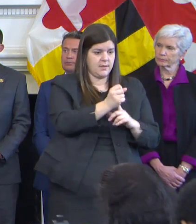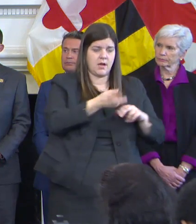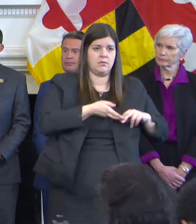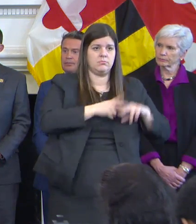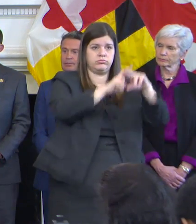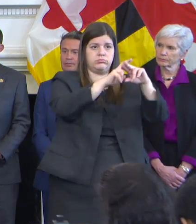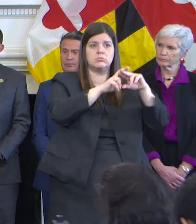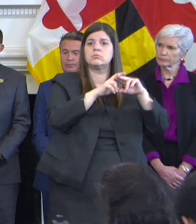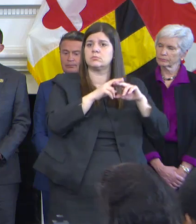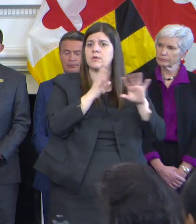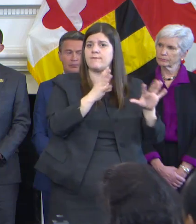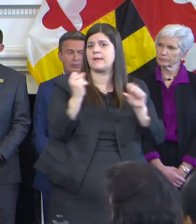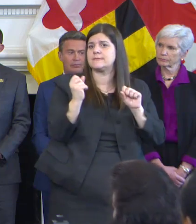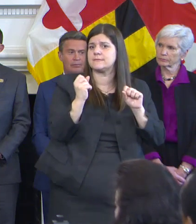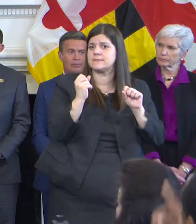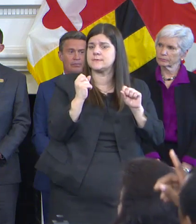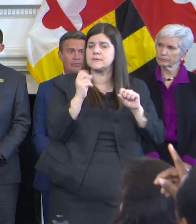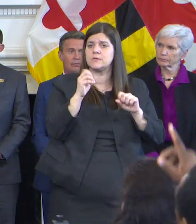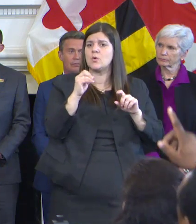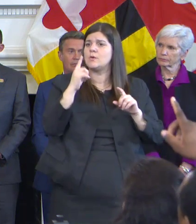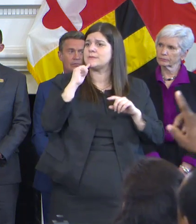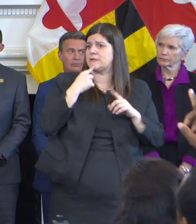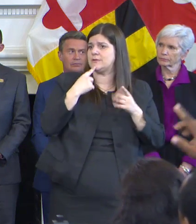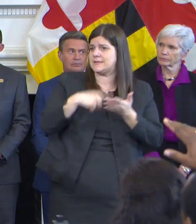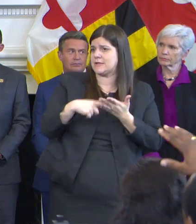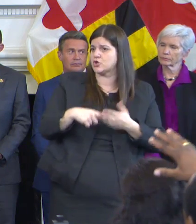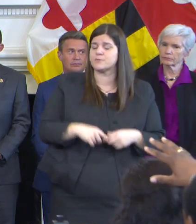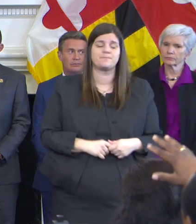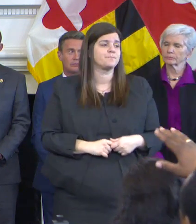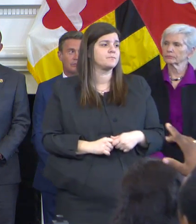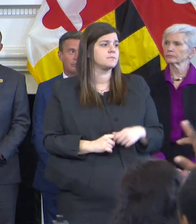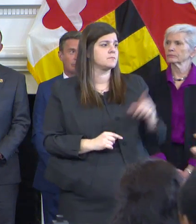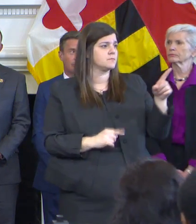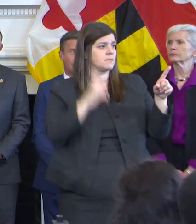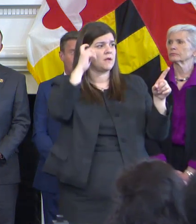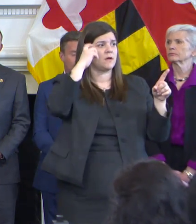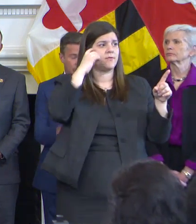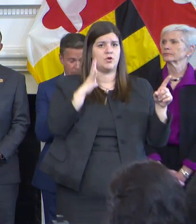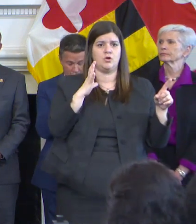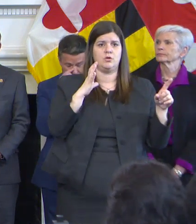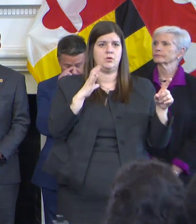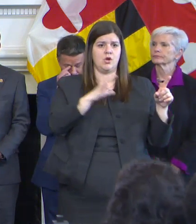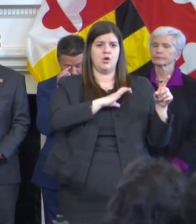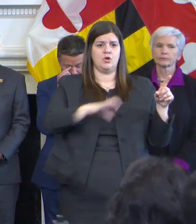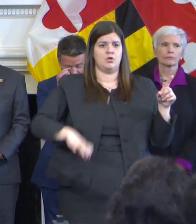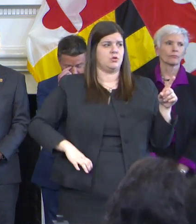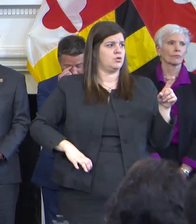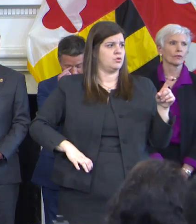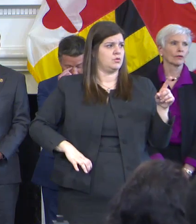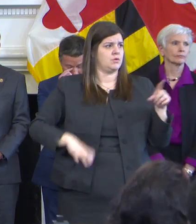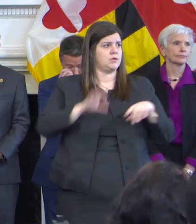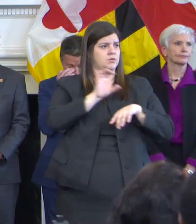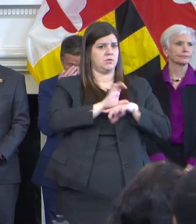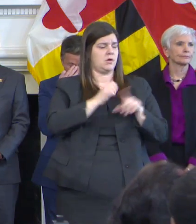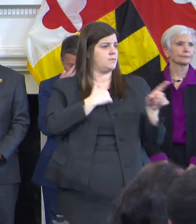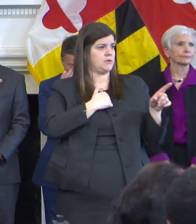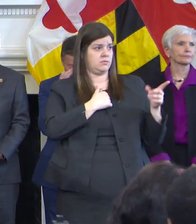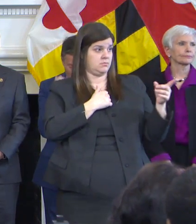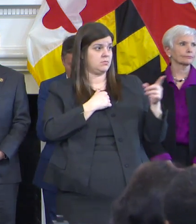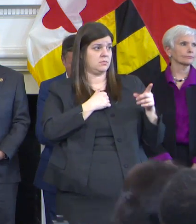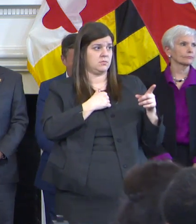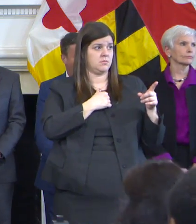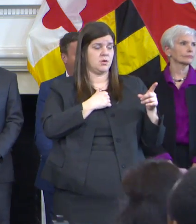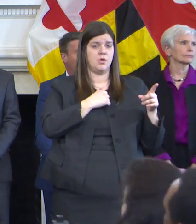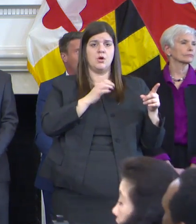all the top folks. Governor, I have a question about Christ Church in Georgetown. I'm sorry. I know that